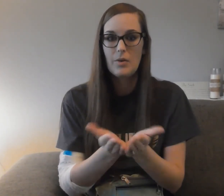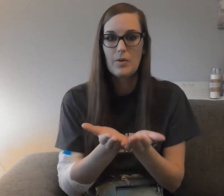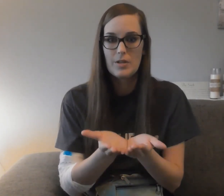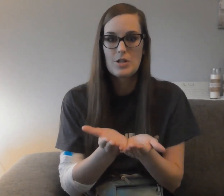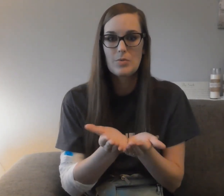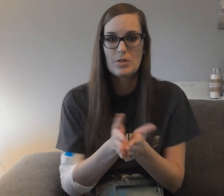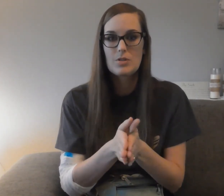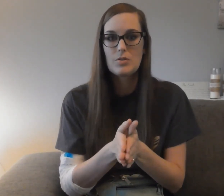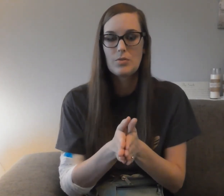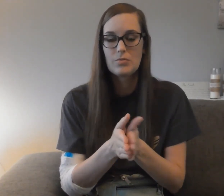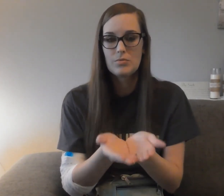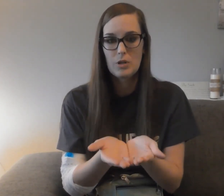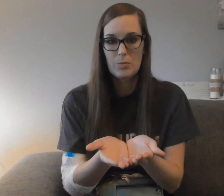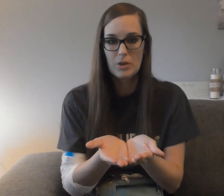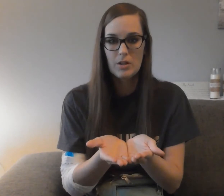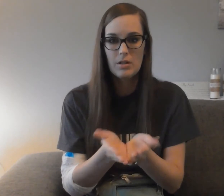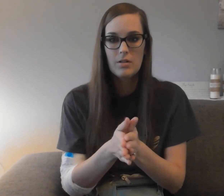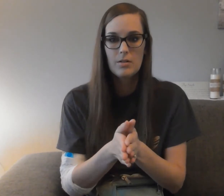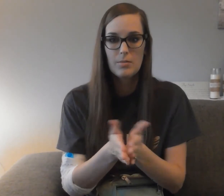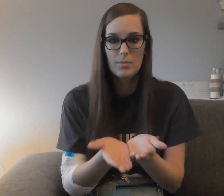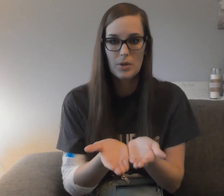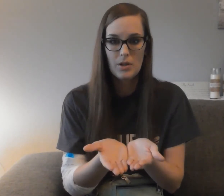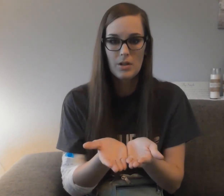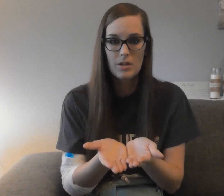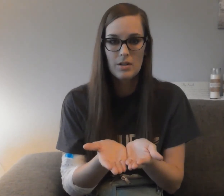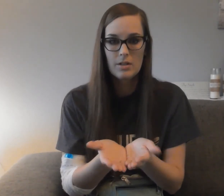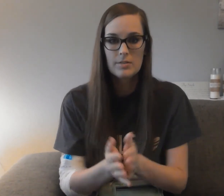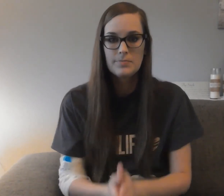that she wants to read a book. Book.